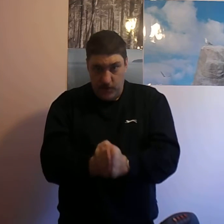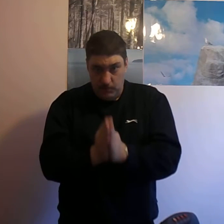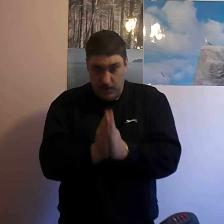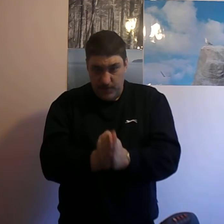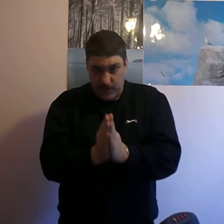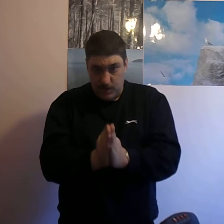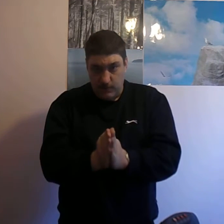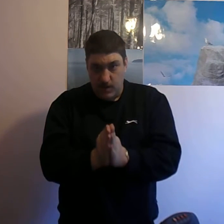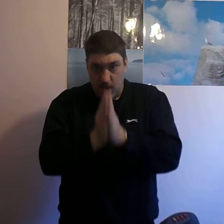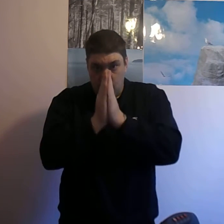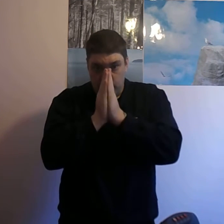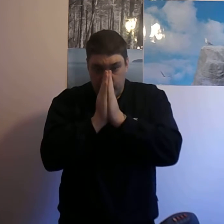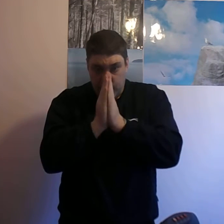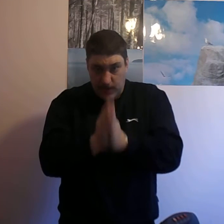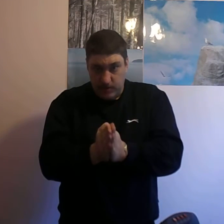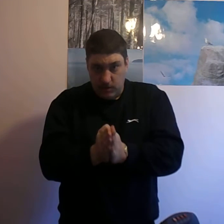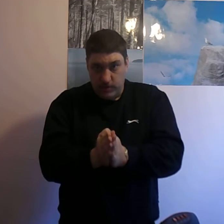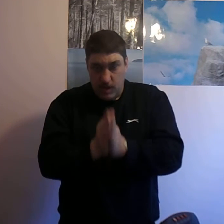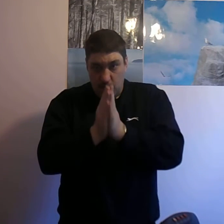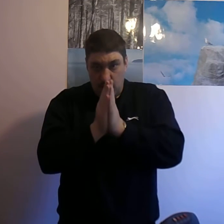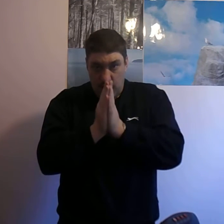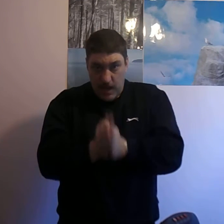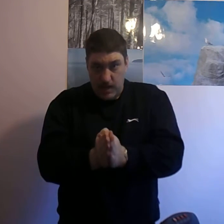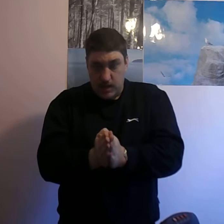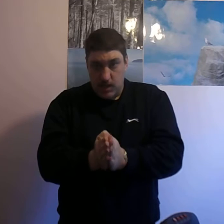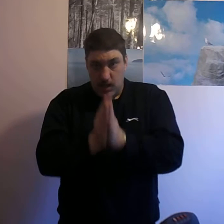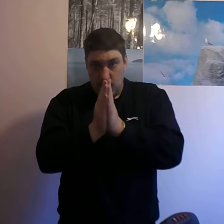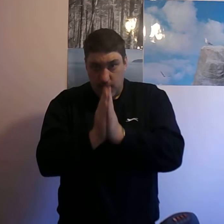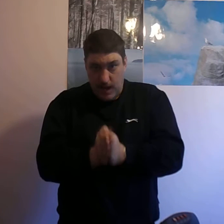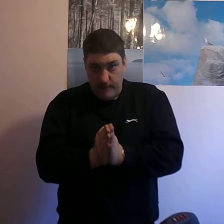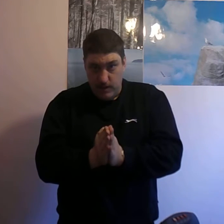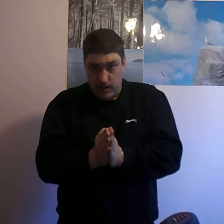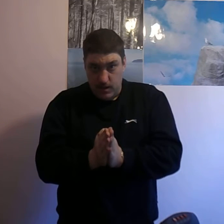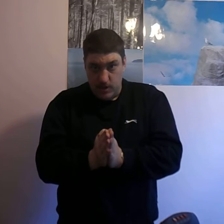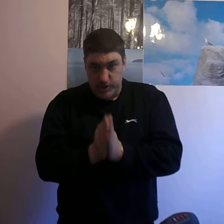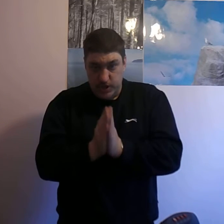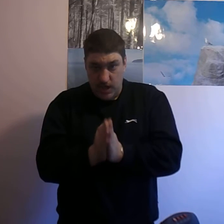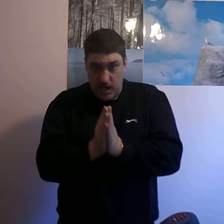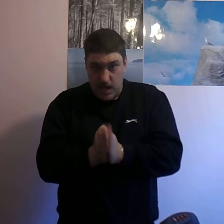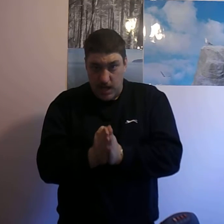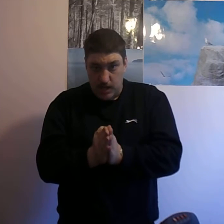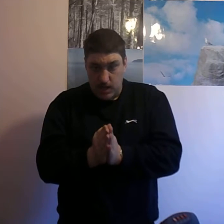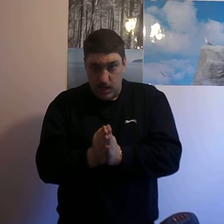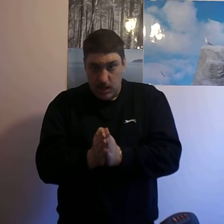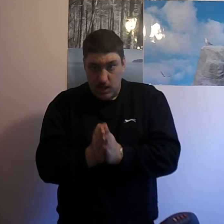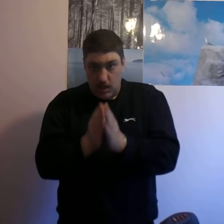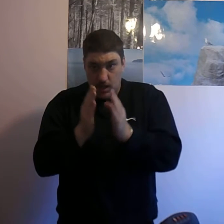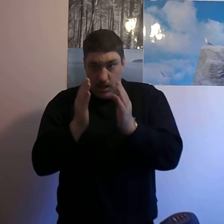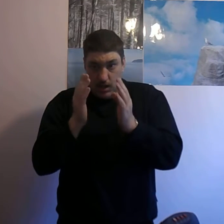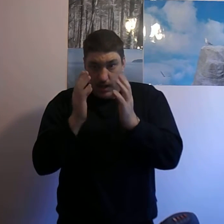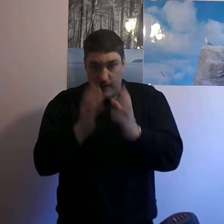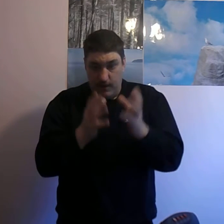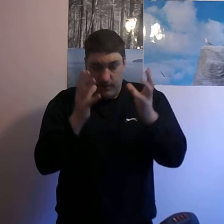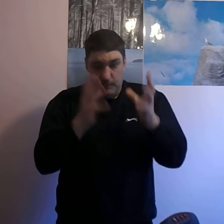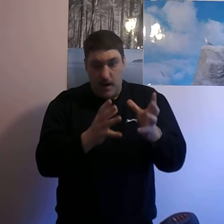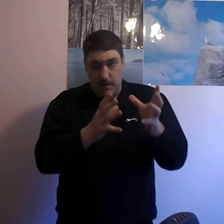by Valve is that GLaDOS is Carolyn. She is Carolyn's brain put